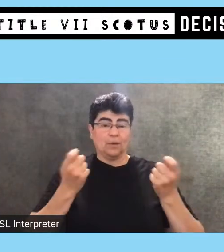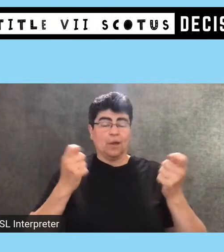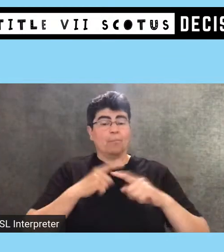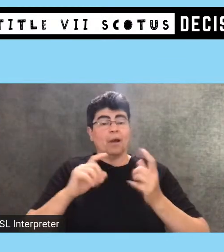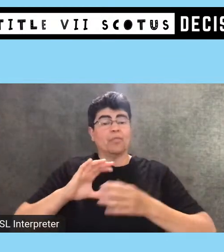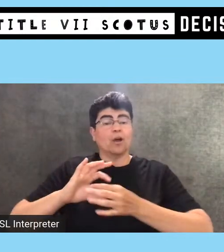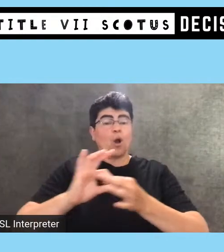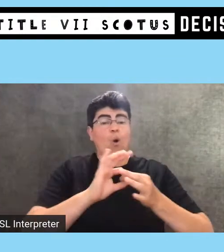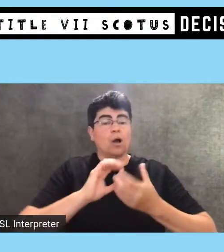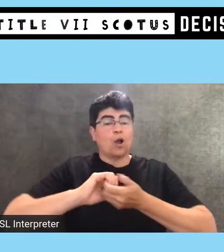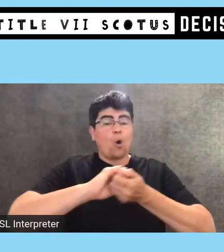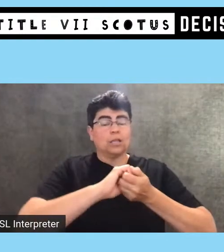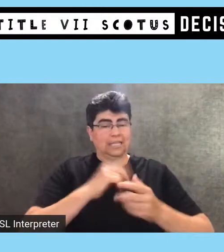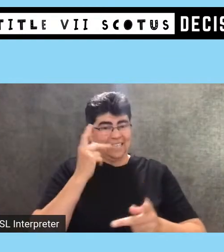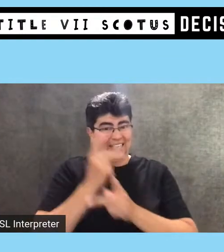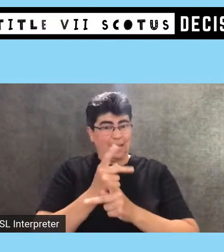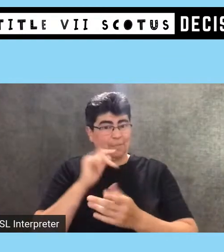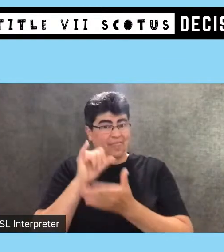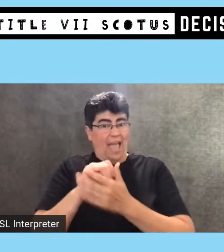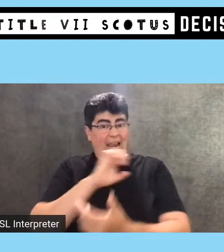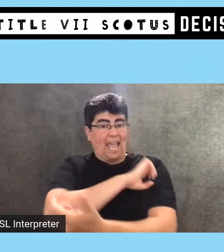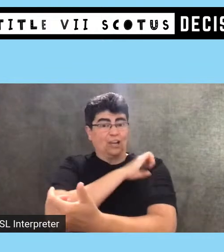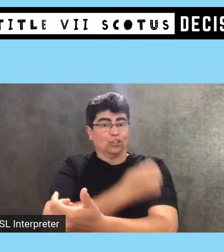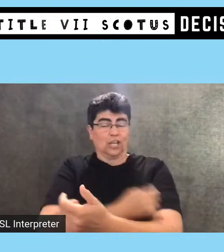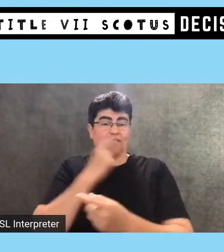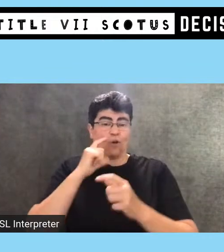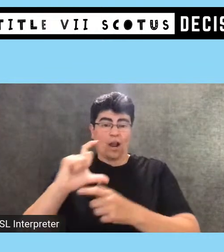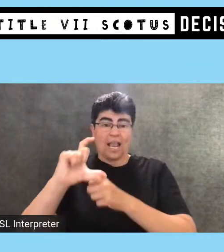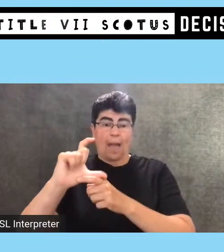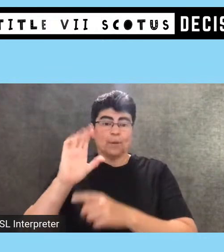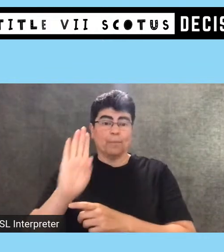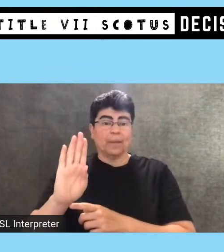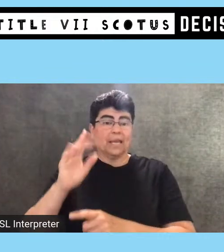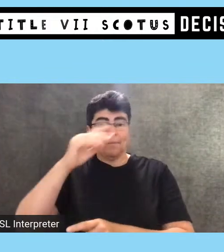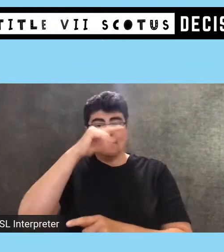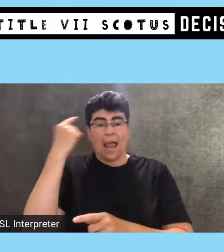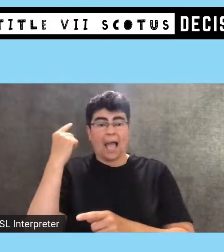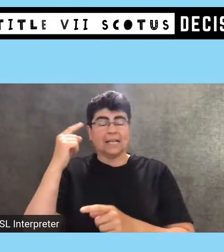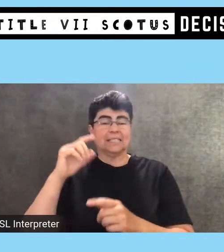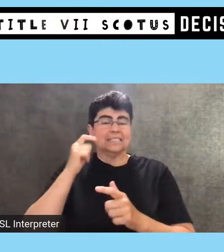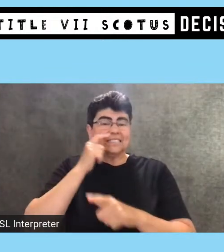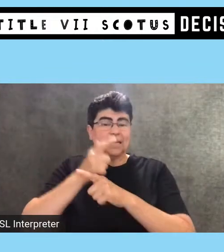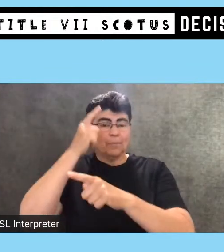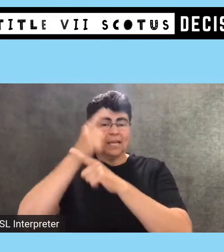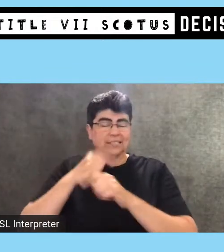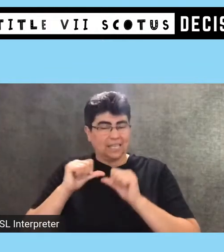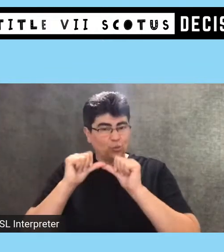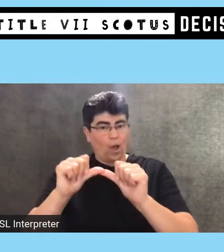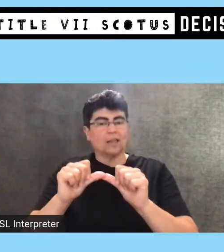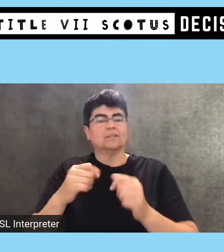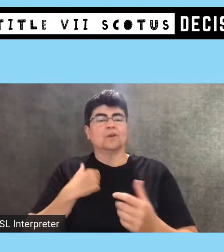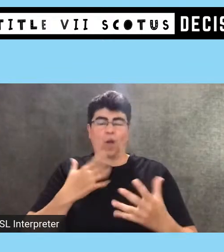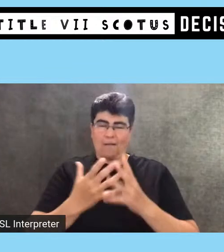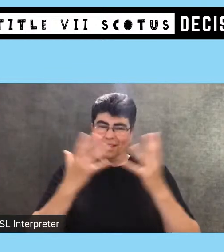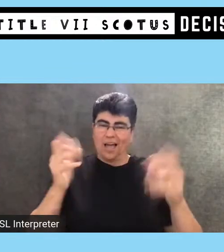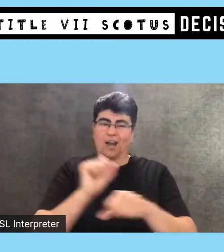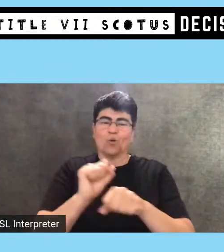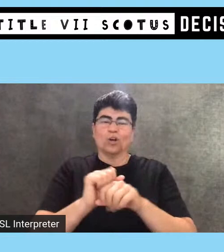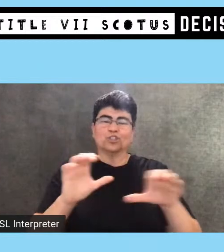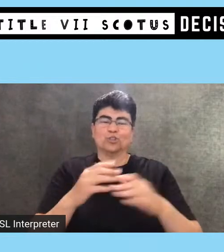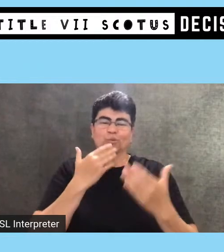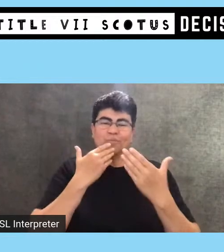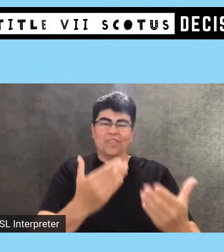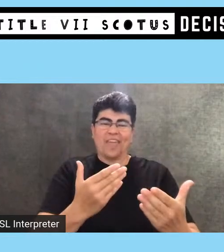encourages everybody to keep that same energy for our capital B Black queer siblings as well. We still have a lot of work to do. Thank you.